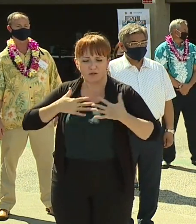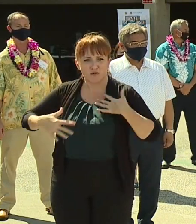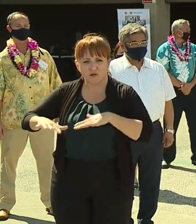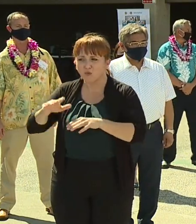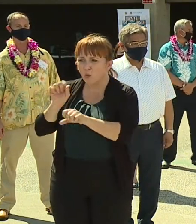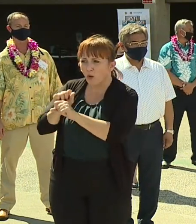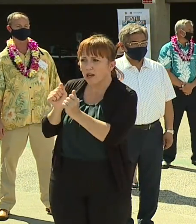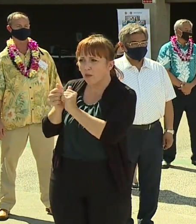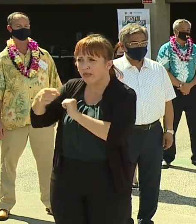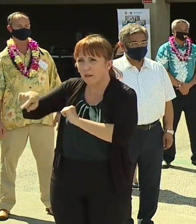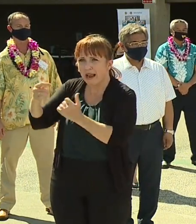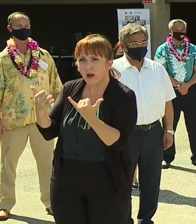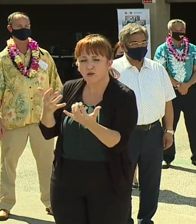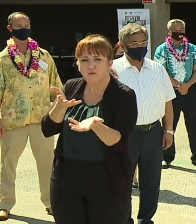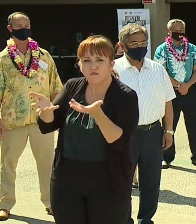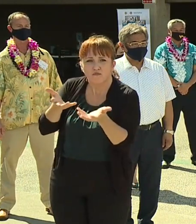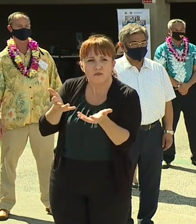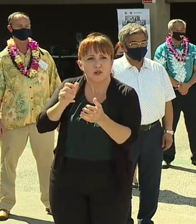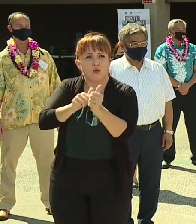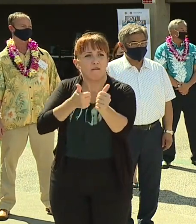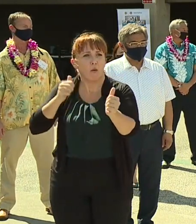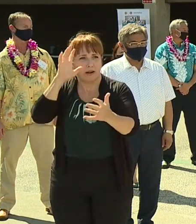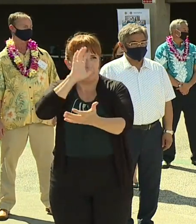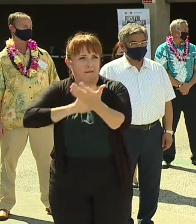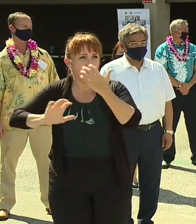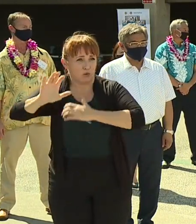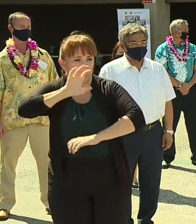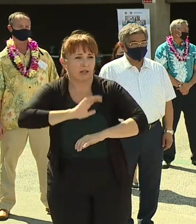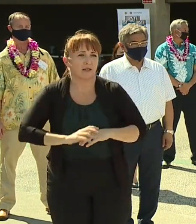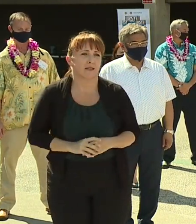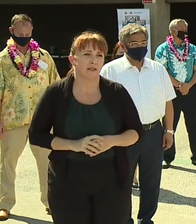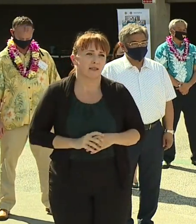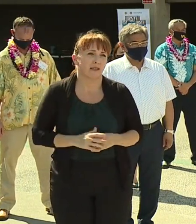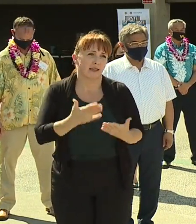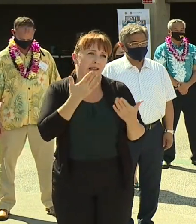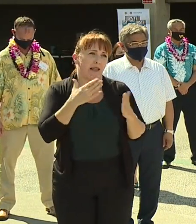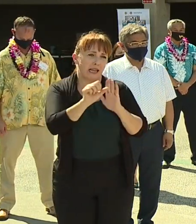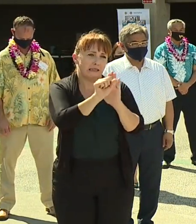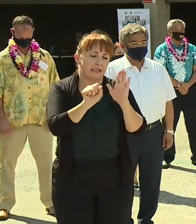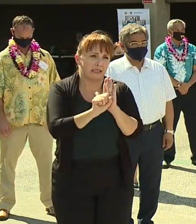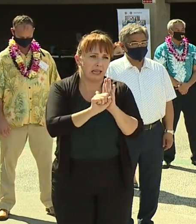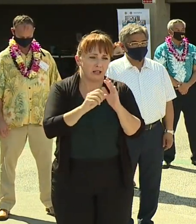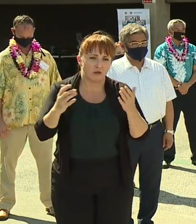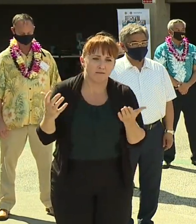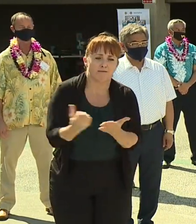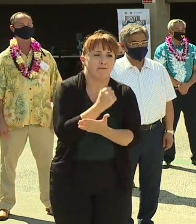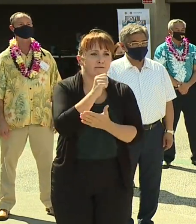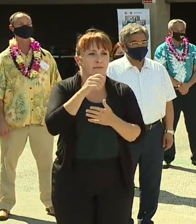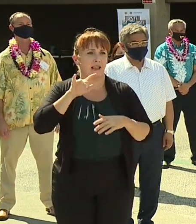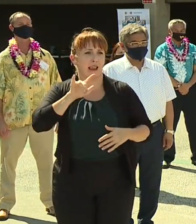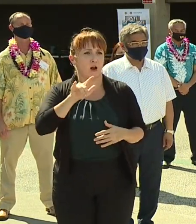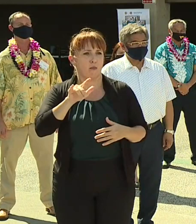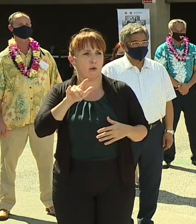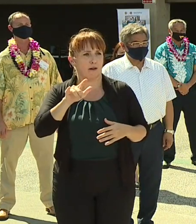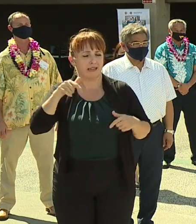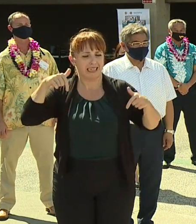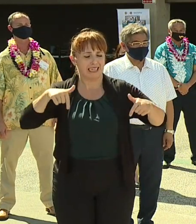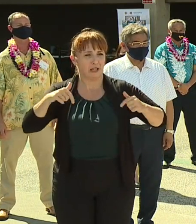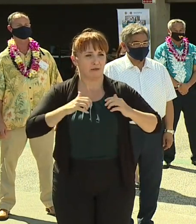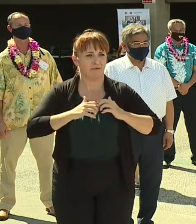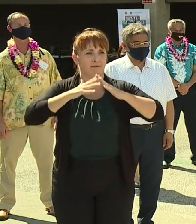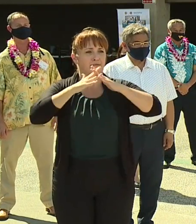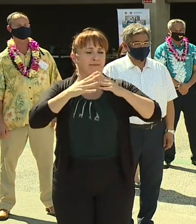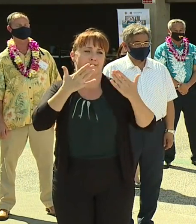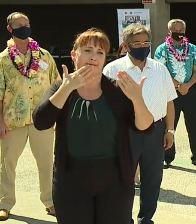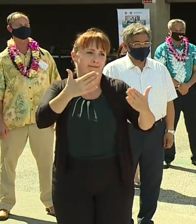avoid confusion. And again, I want to thank the state for allowing us to be at the airport working with them. And I think,